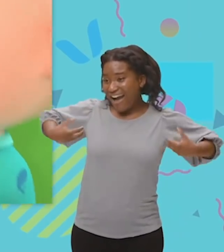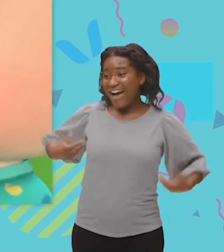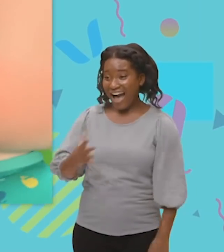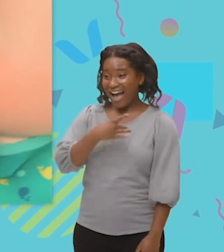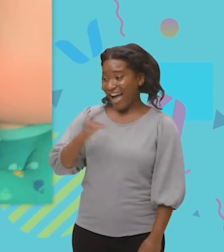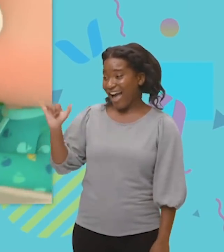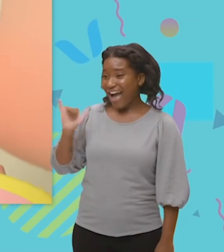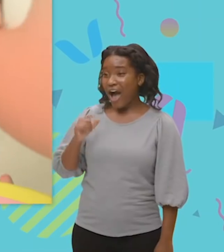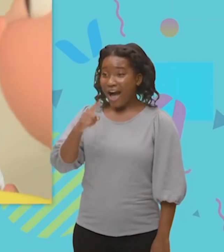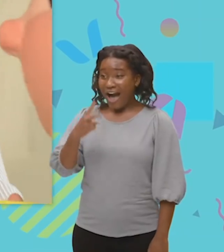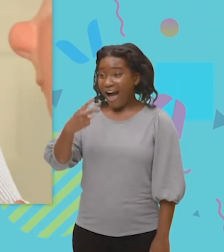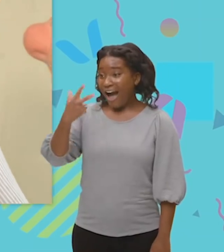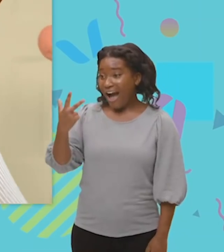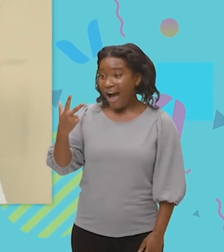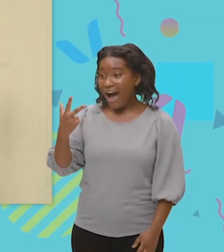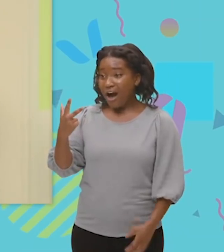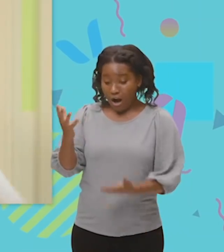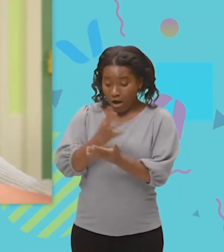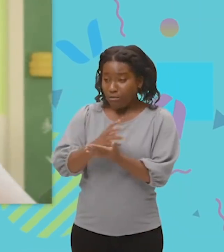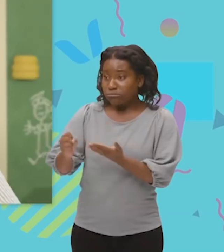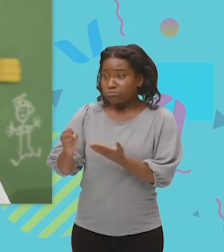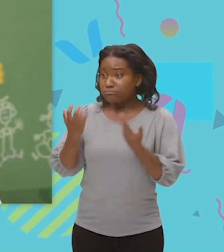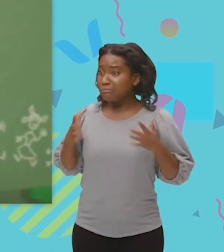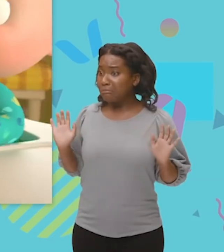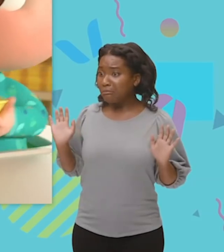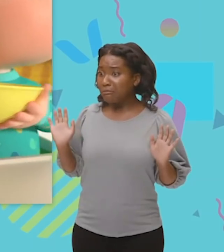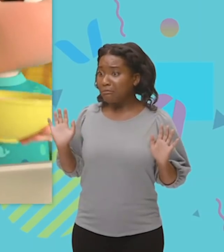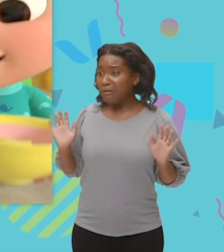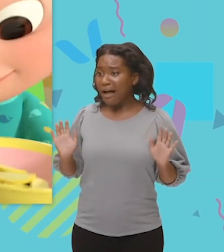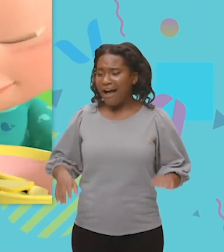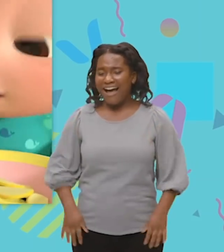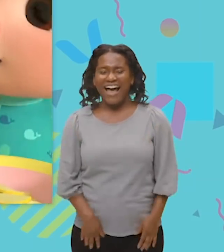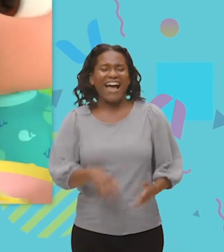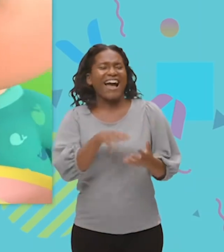too. 1, 2, 3, he ate it up, you see.